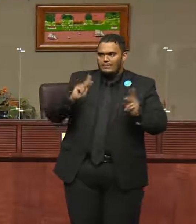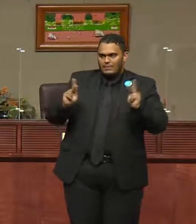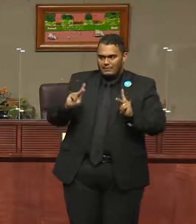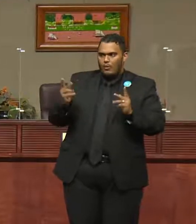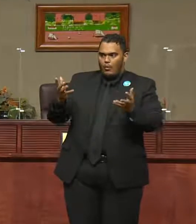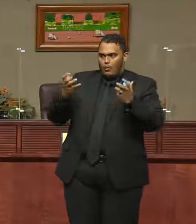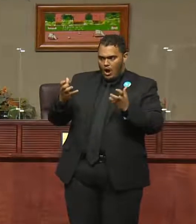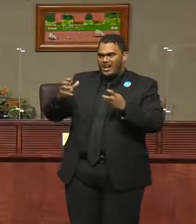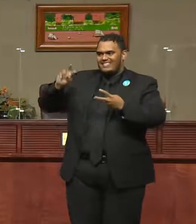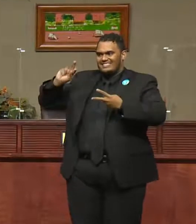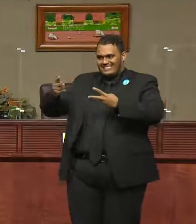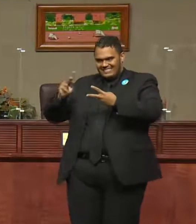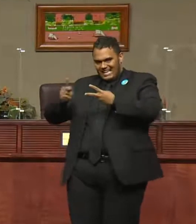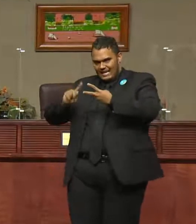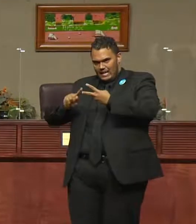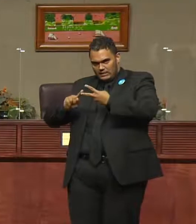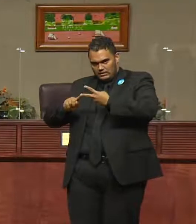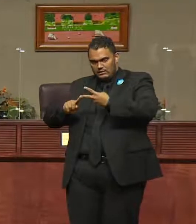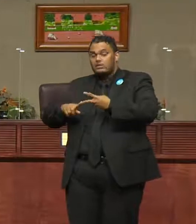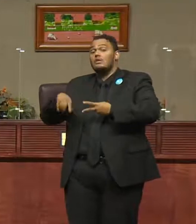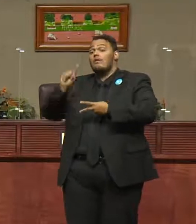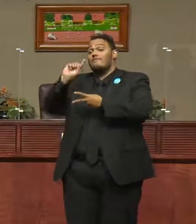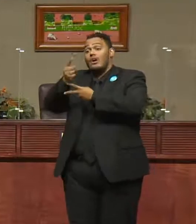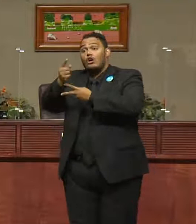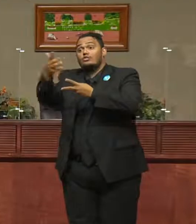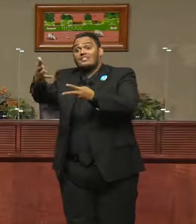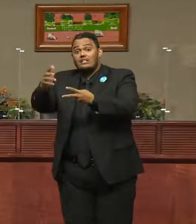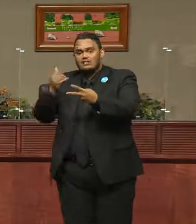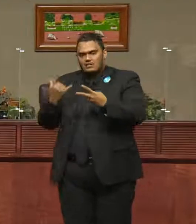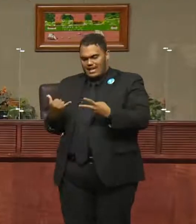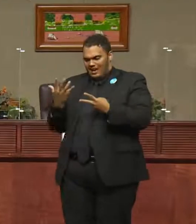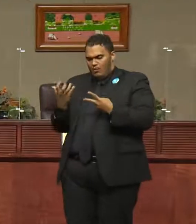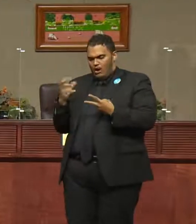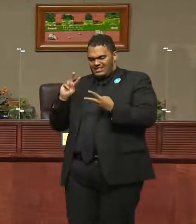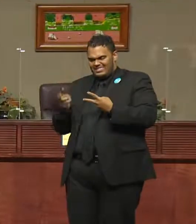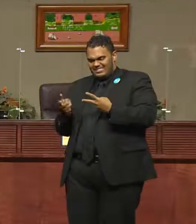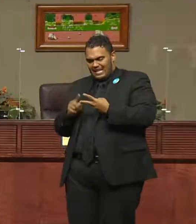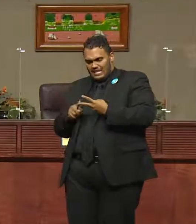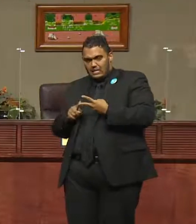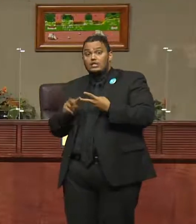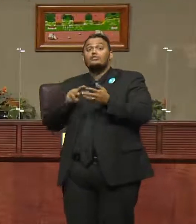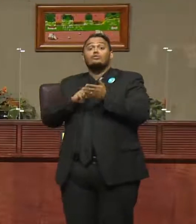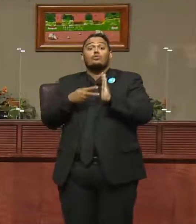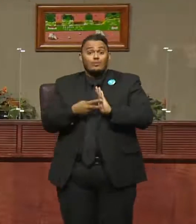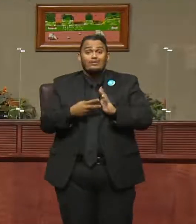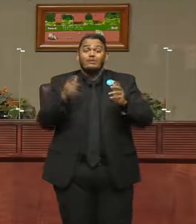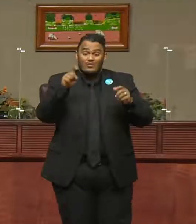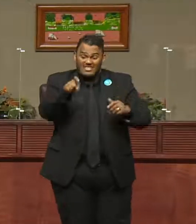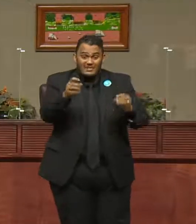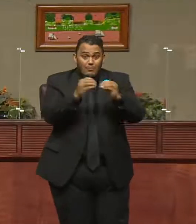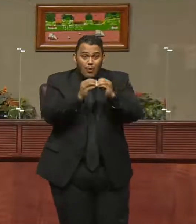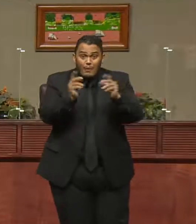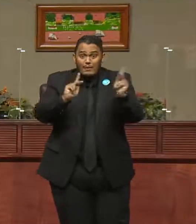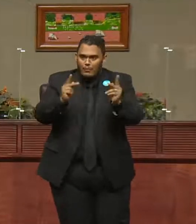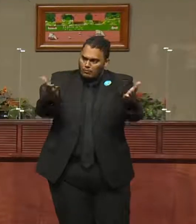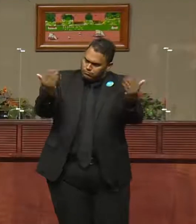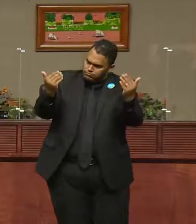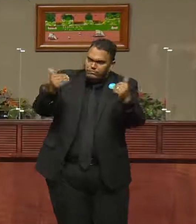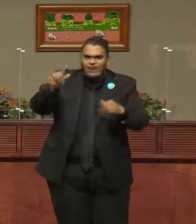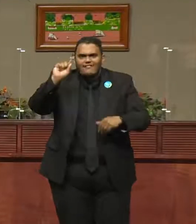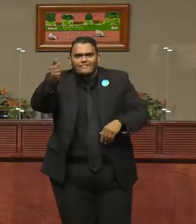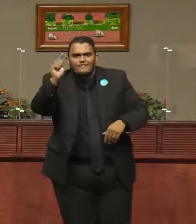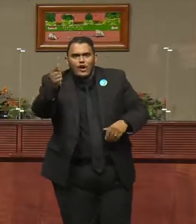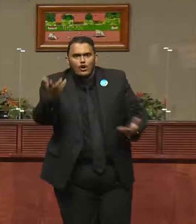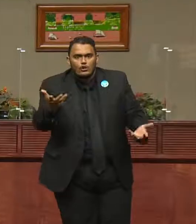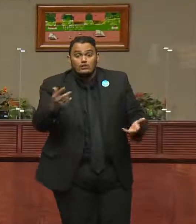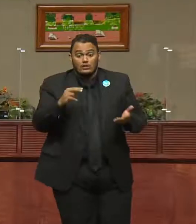perhaps we may look for a solution where we'll have multiple smaller sites around the county, because